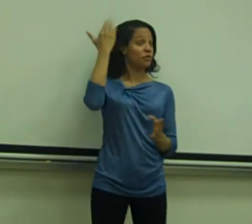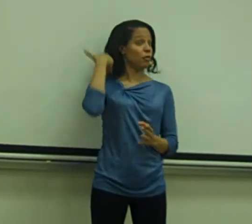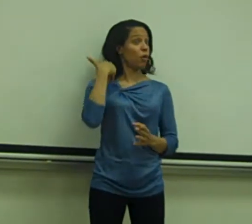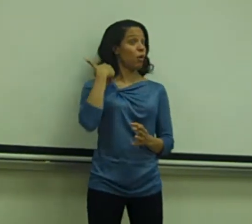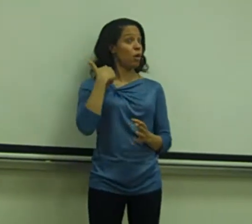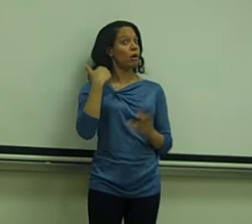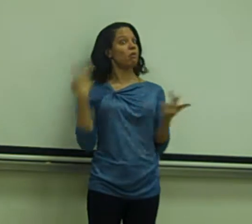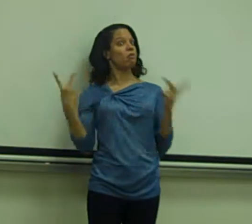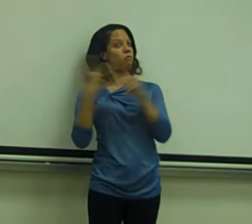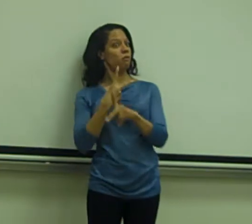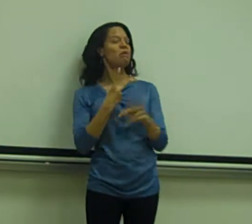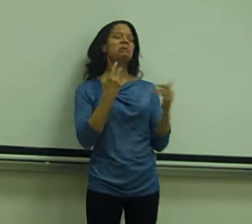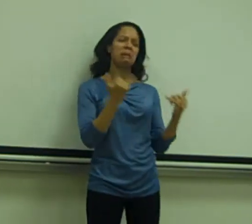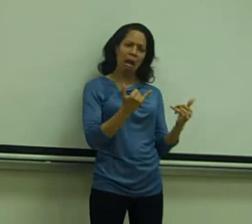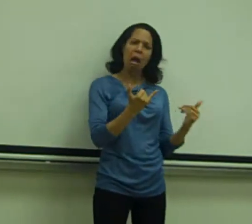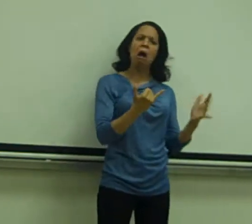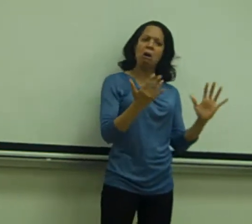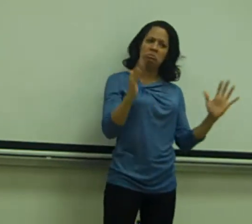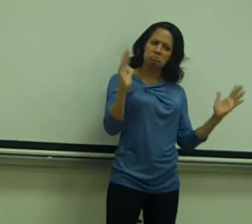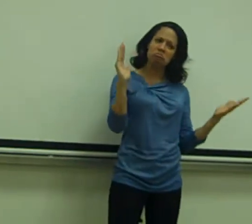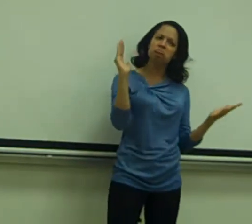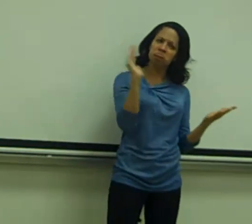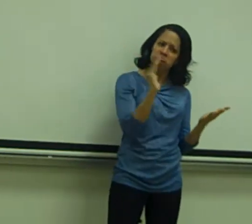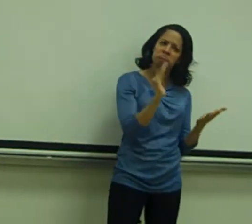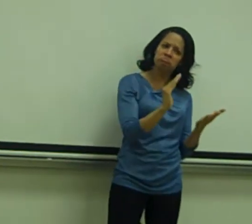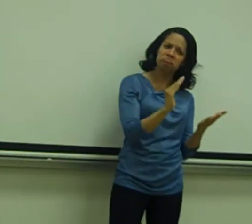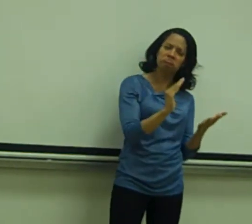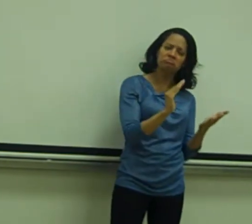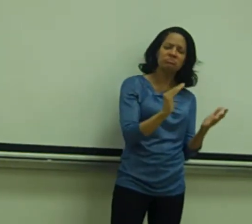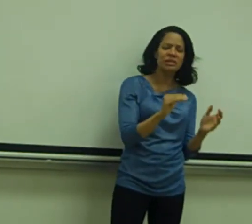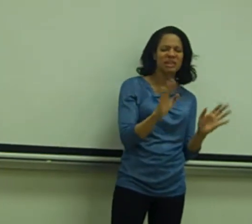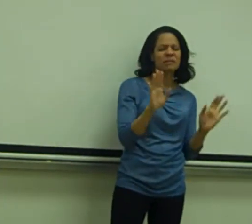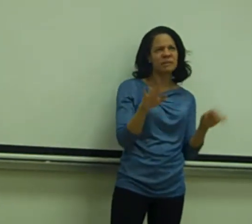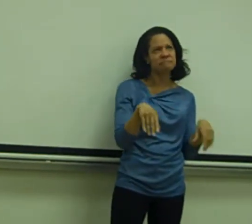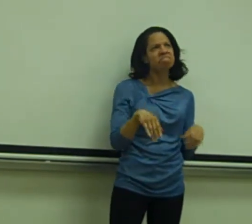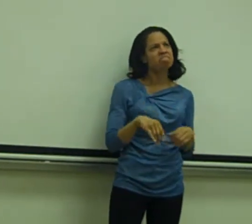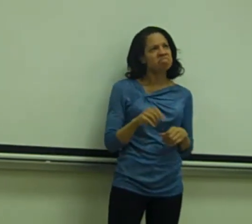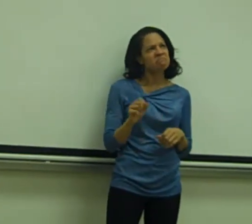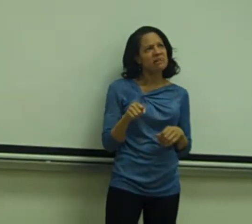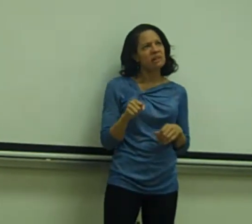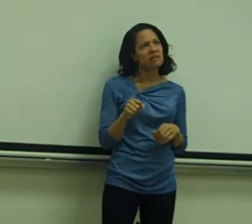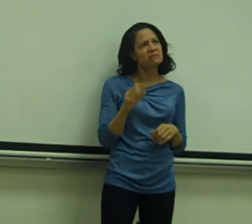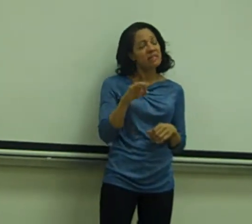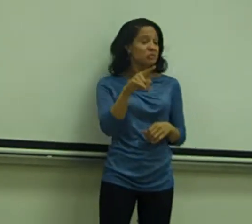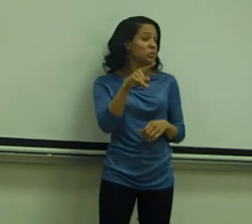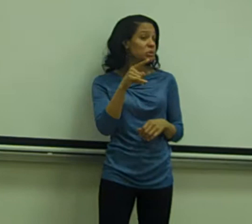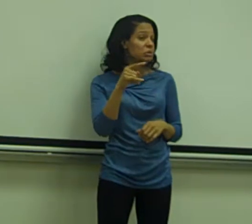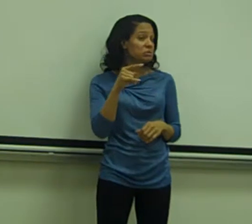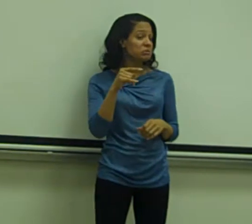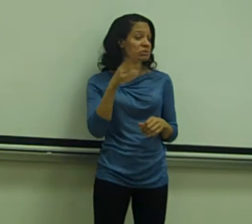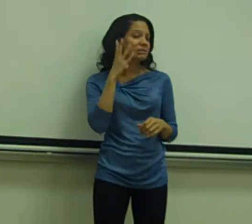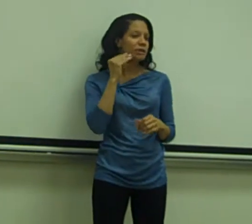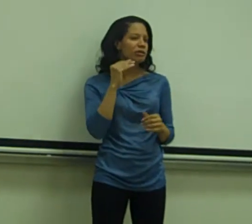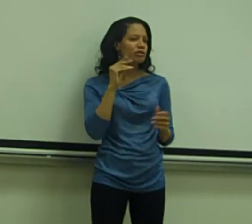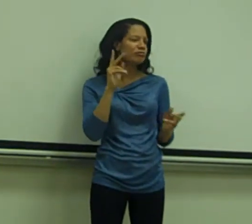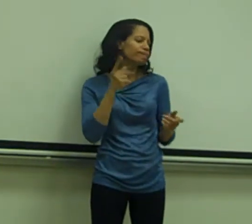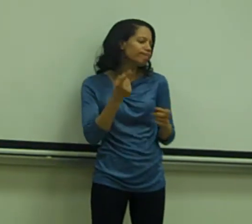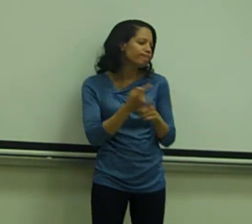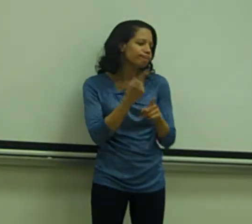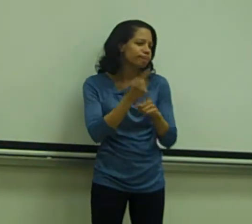yeah. If you ever get scared, or if you've ever panicked in your life, multiply that by like 100 times, and